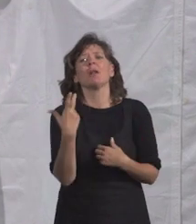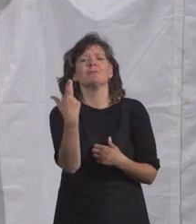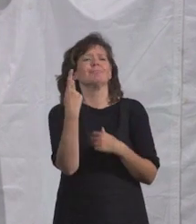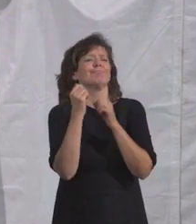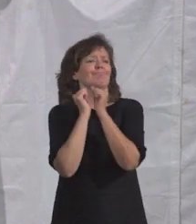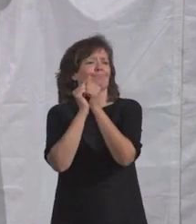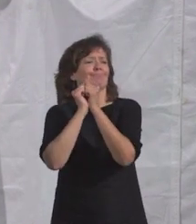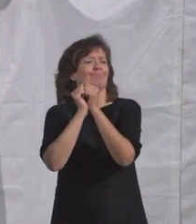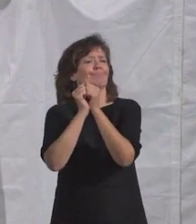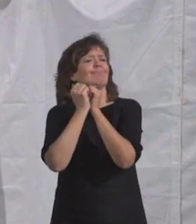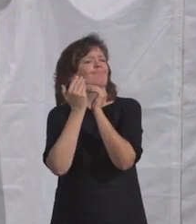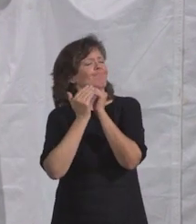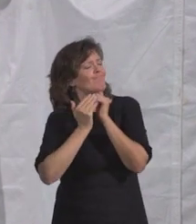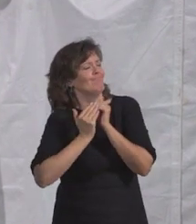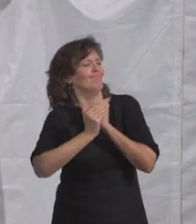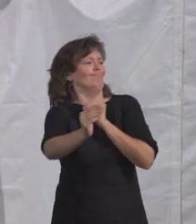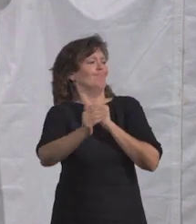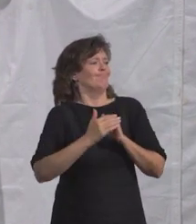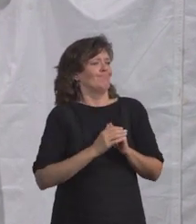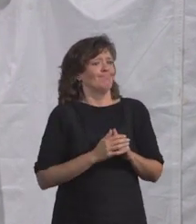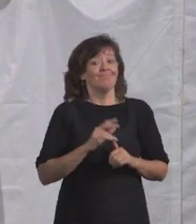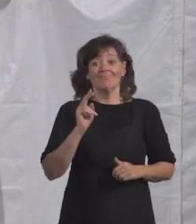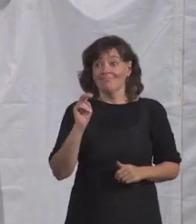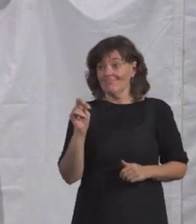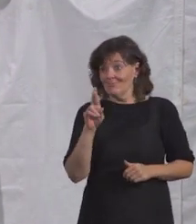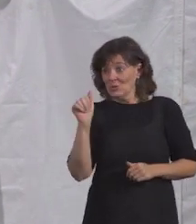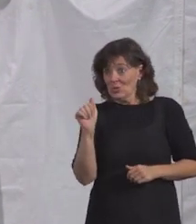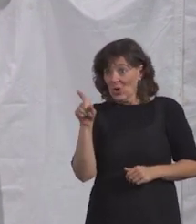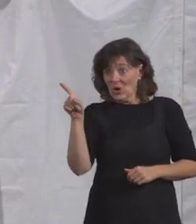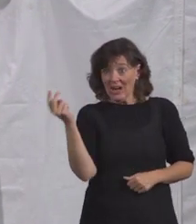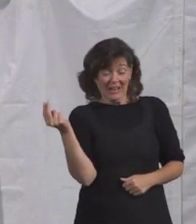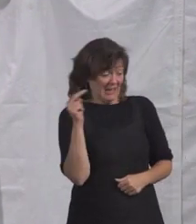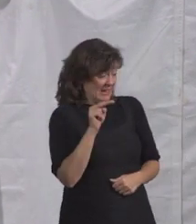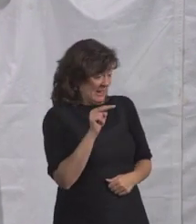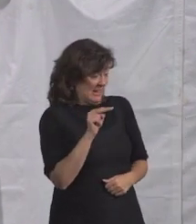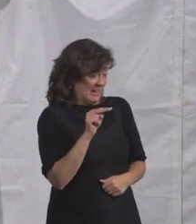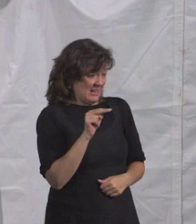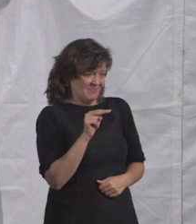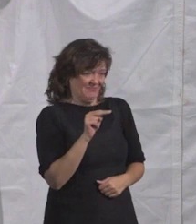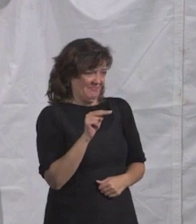Nora. And Nora did not feel the same way about Elmore.